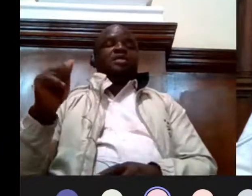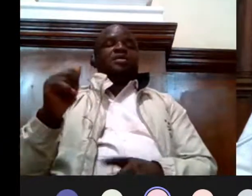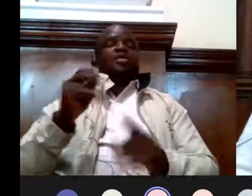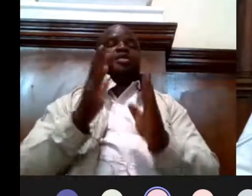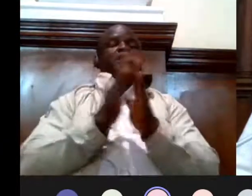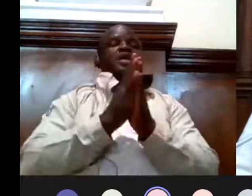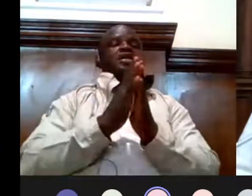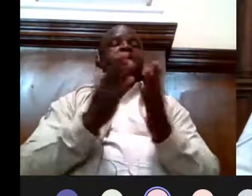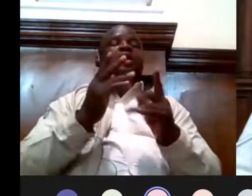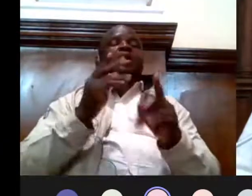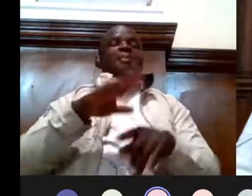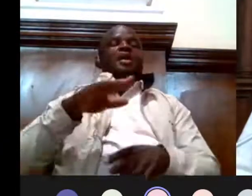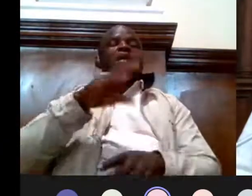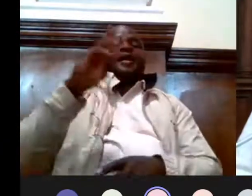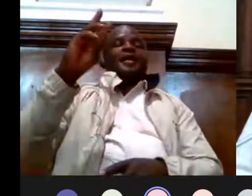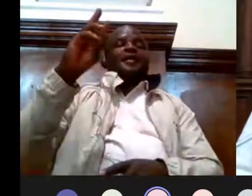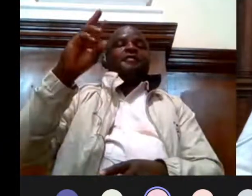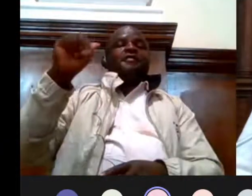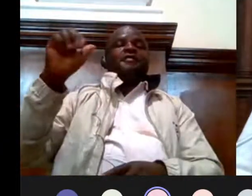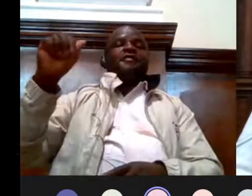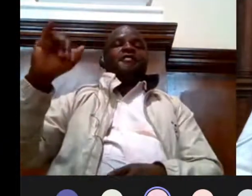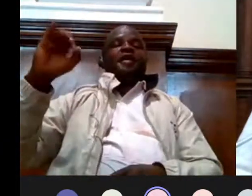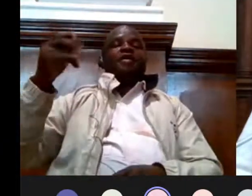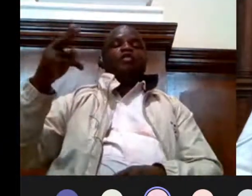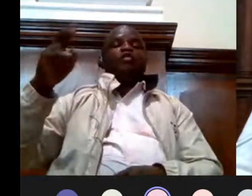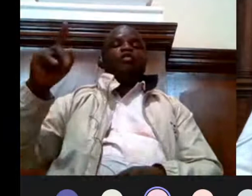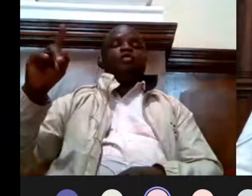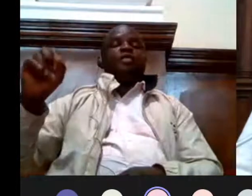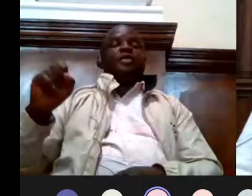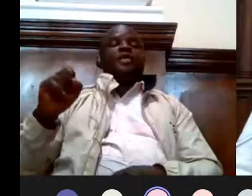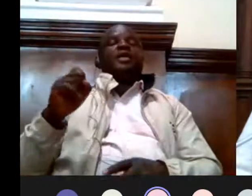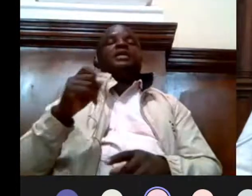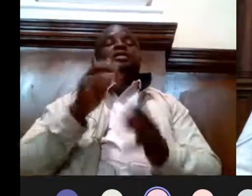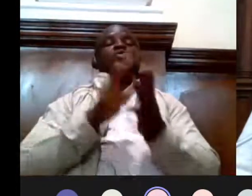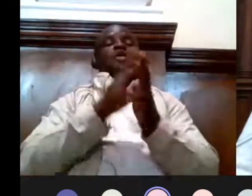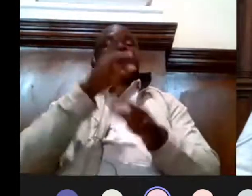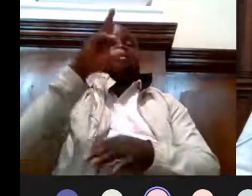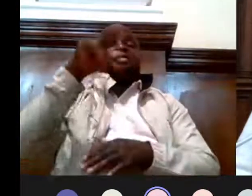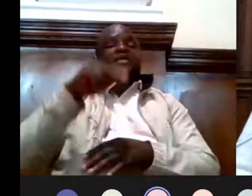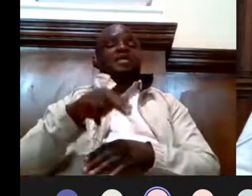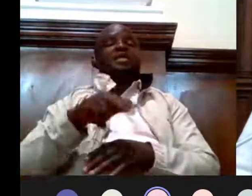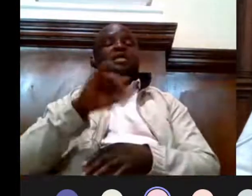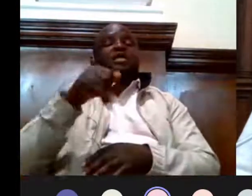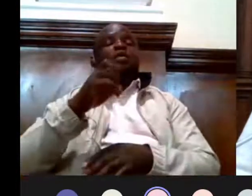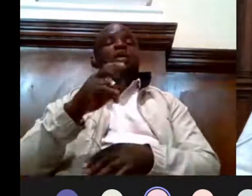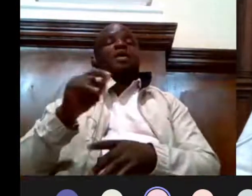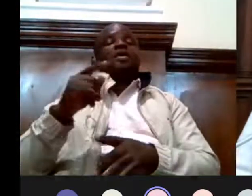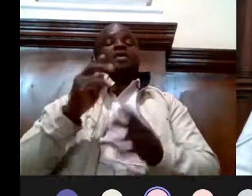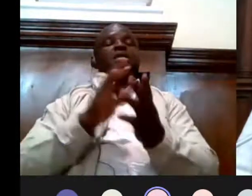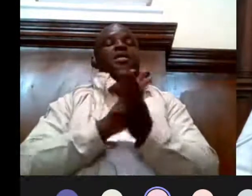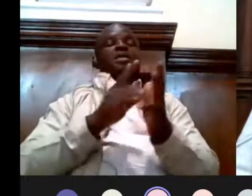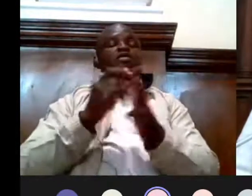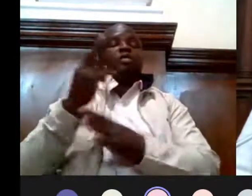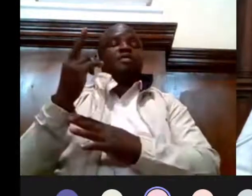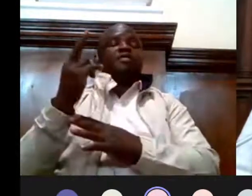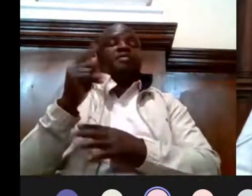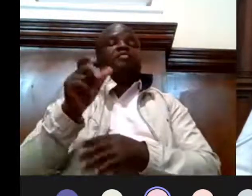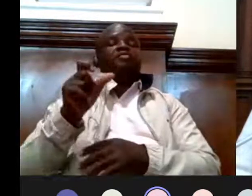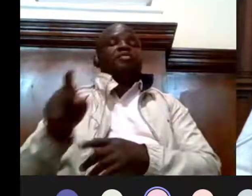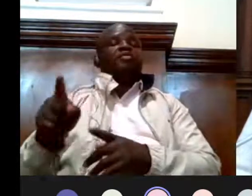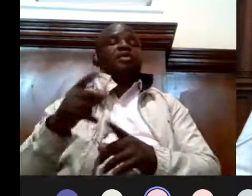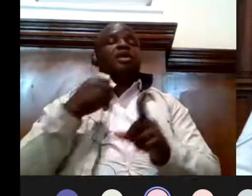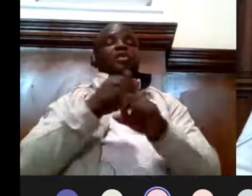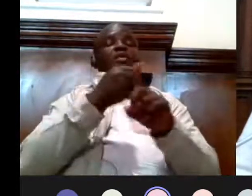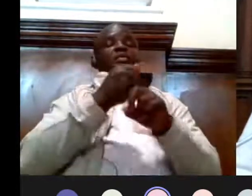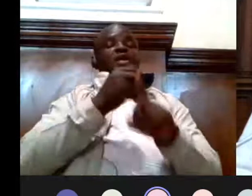the 8th January 1912. Advocates for women's rights, leader